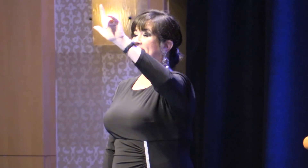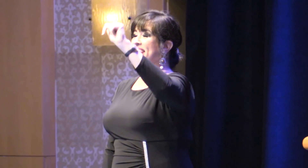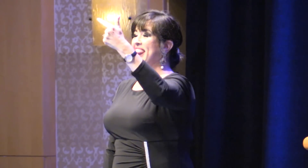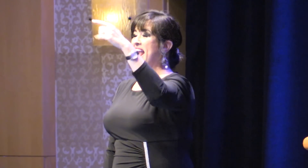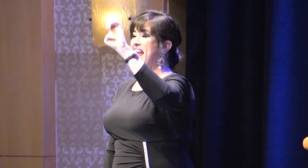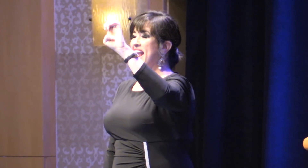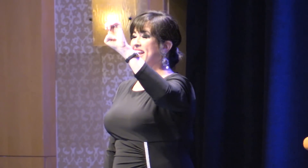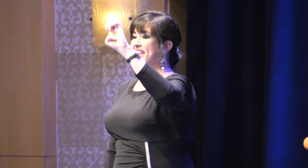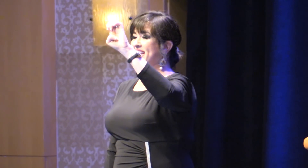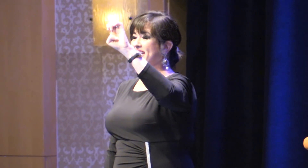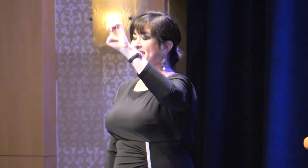Andy Lang.